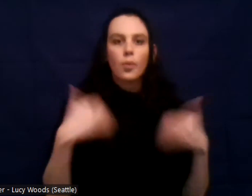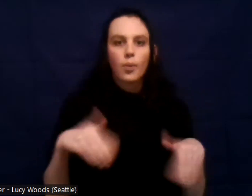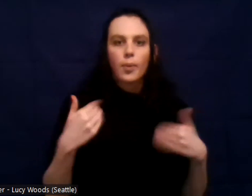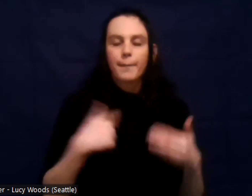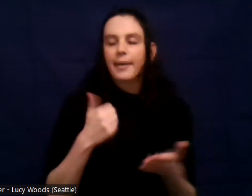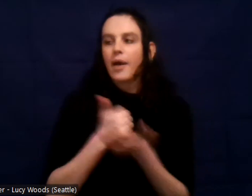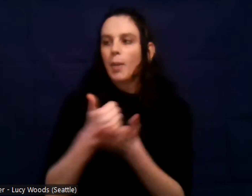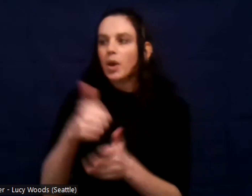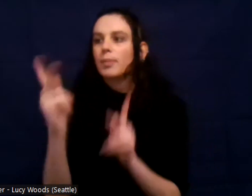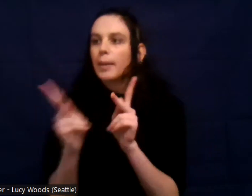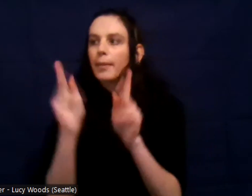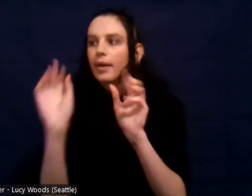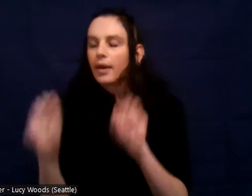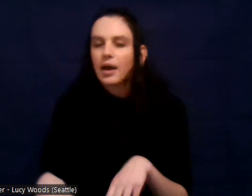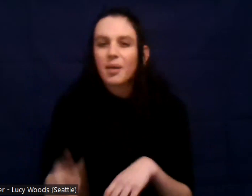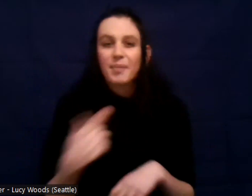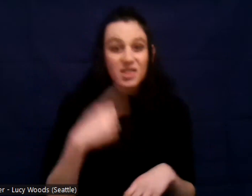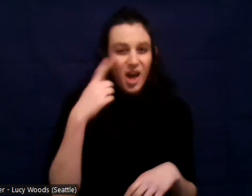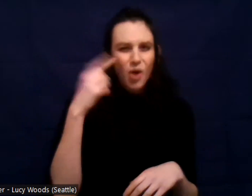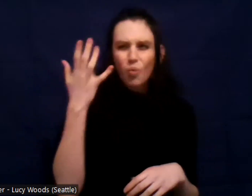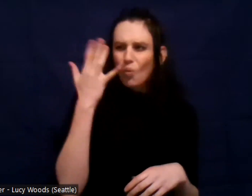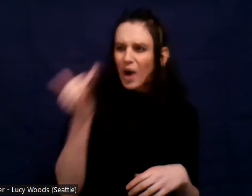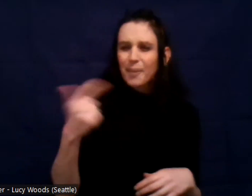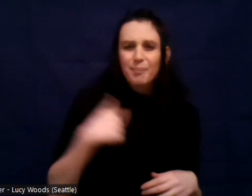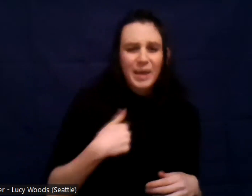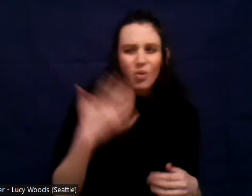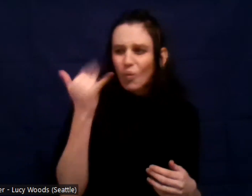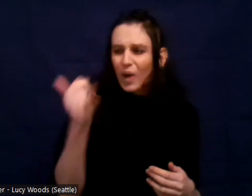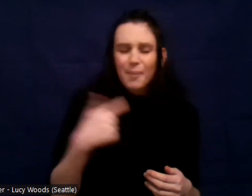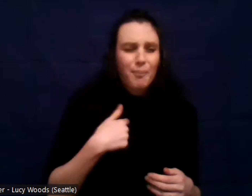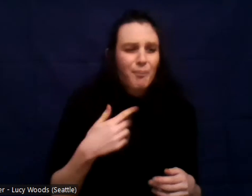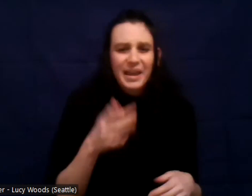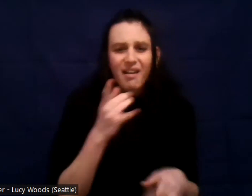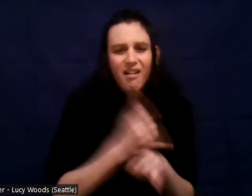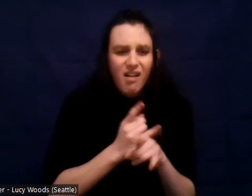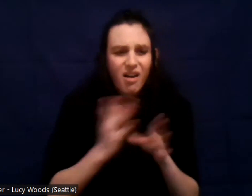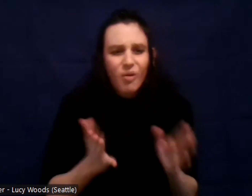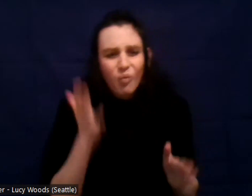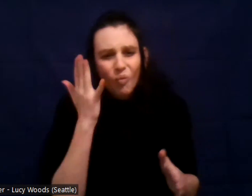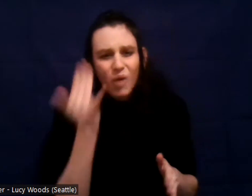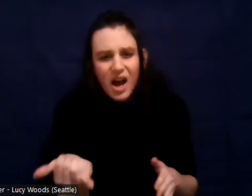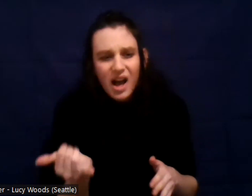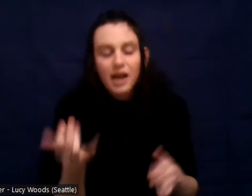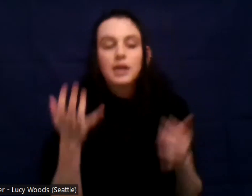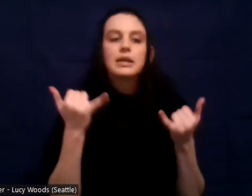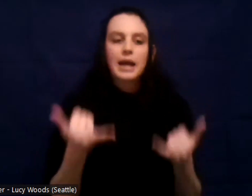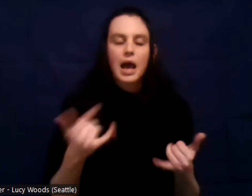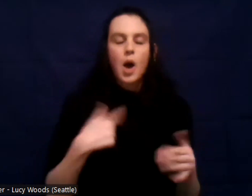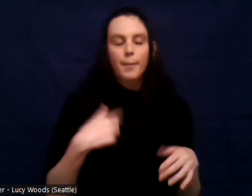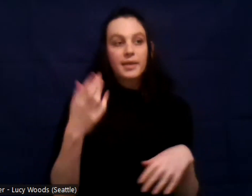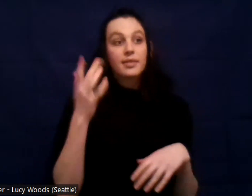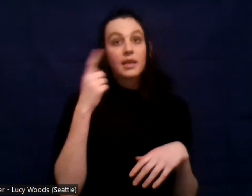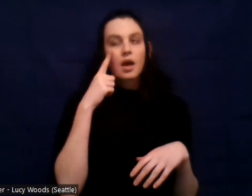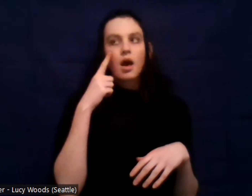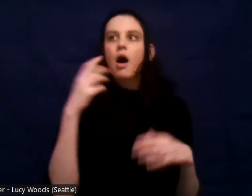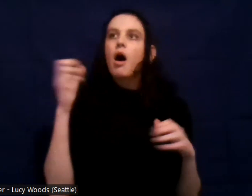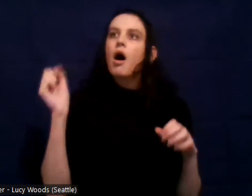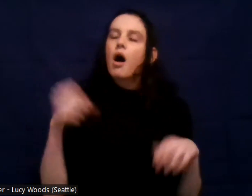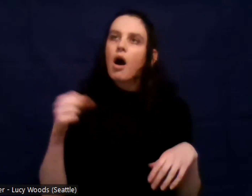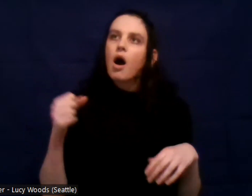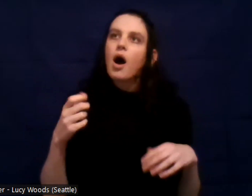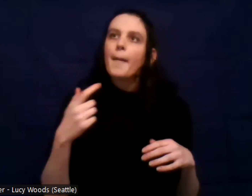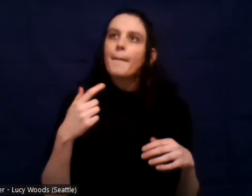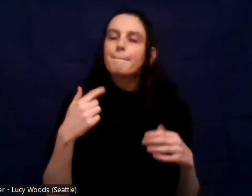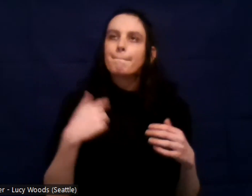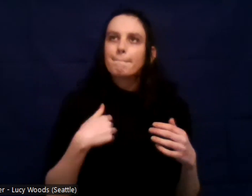me? And now it's like, why not me? Like, yay me, because now I can help you. Like there's people that I am